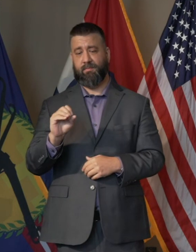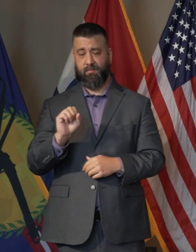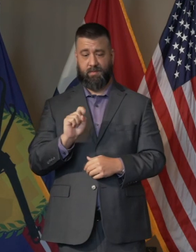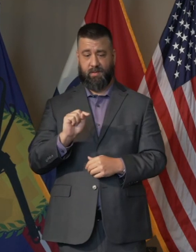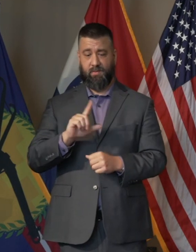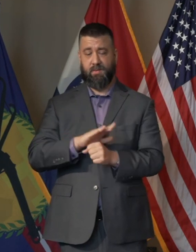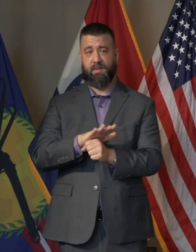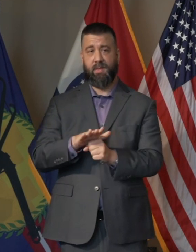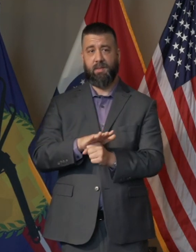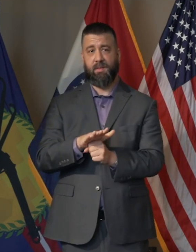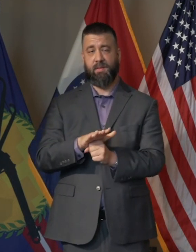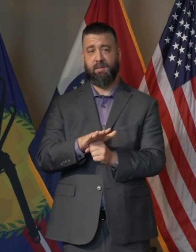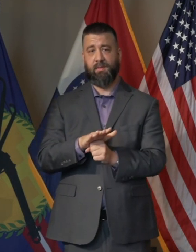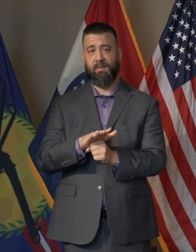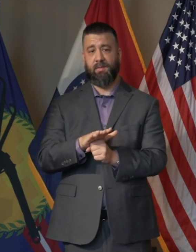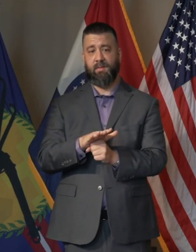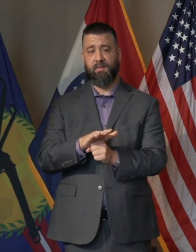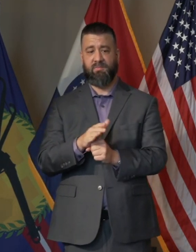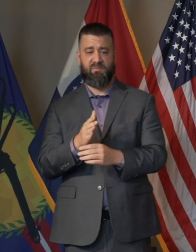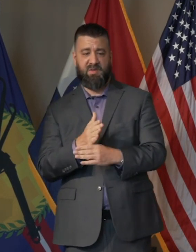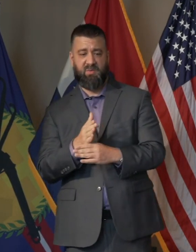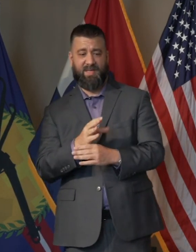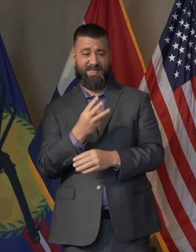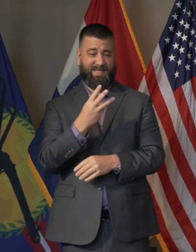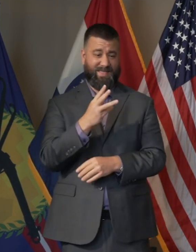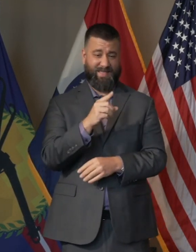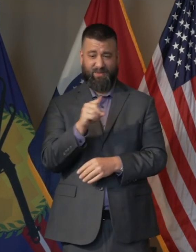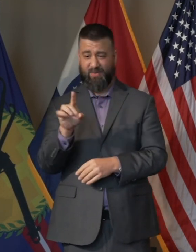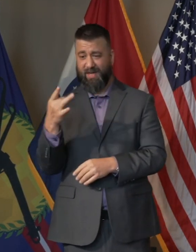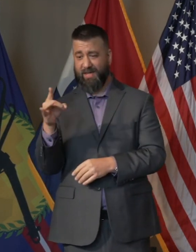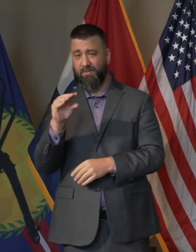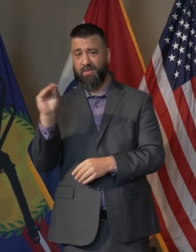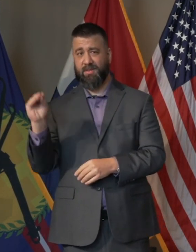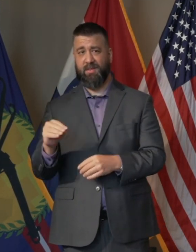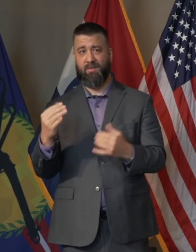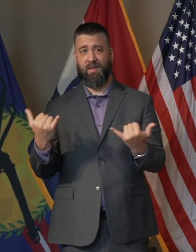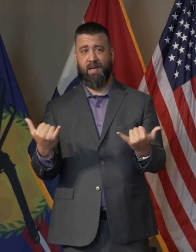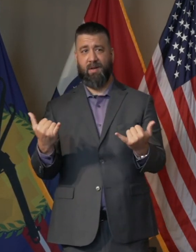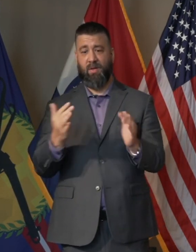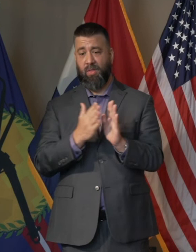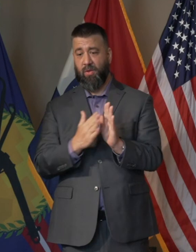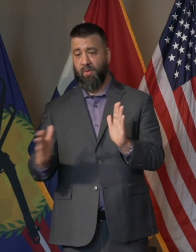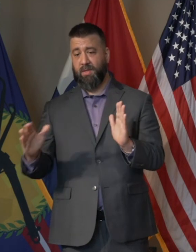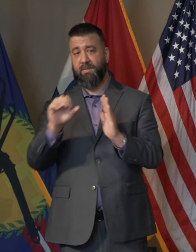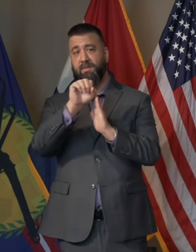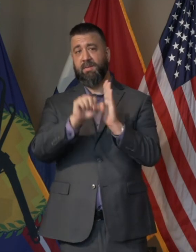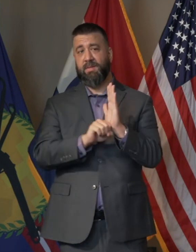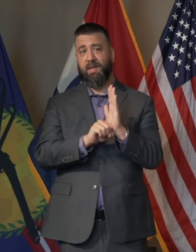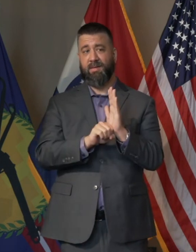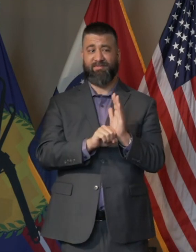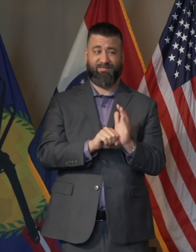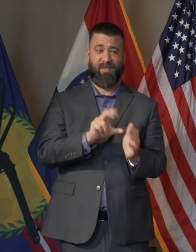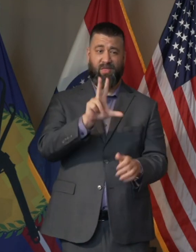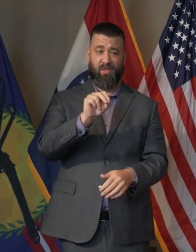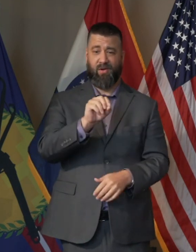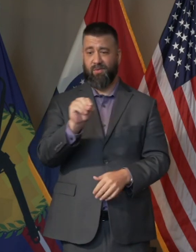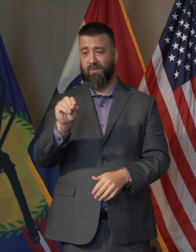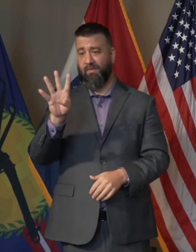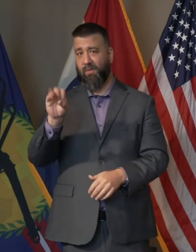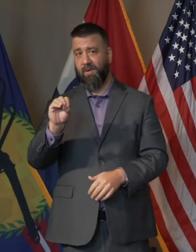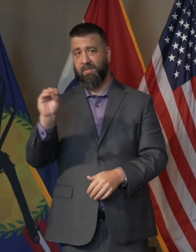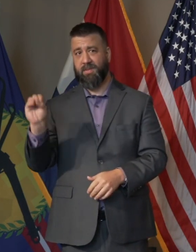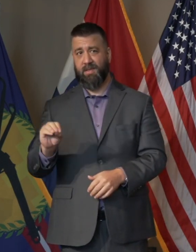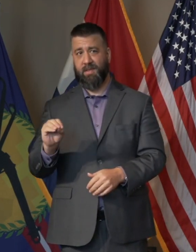County, where between 16 and 18%, the rest of the state is between 30 or 40% or